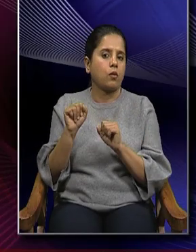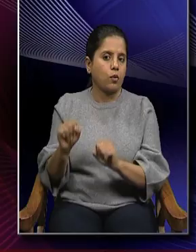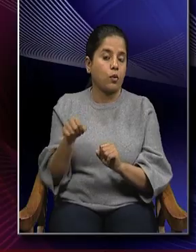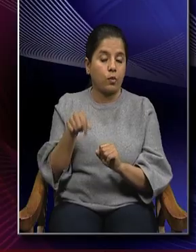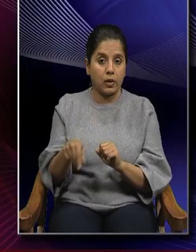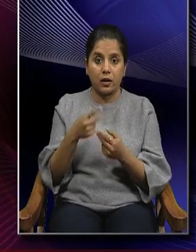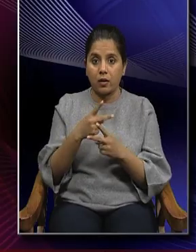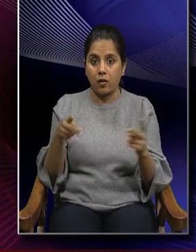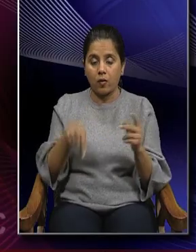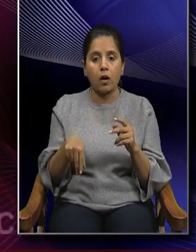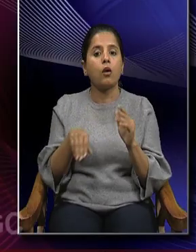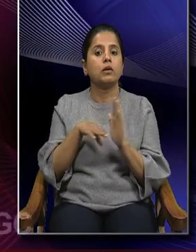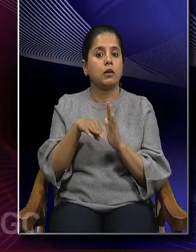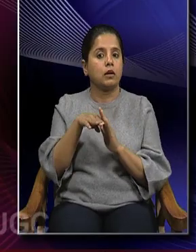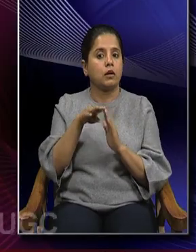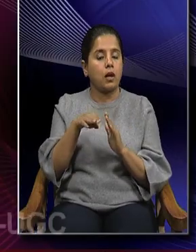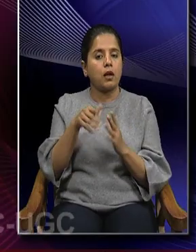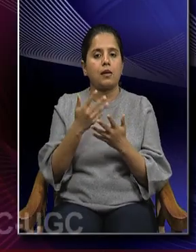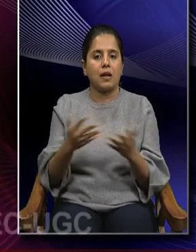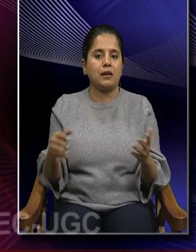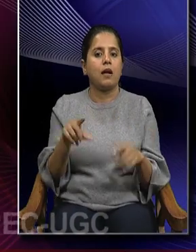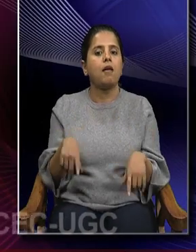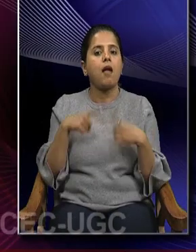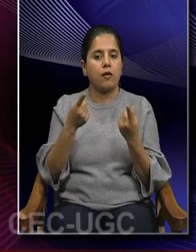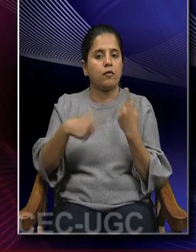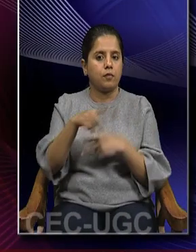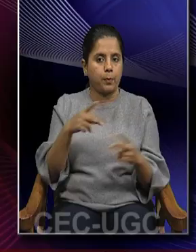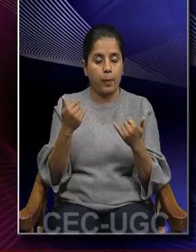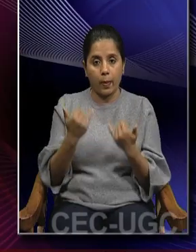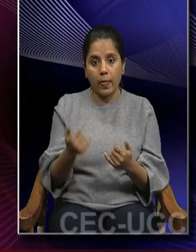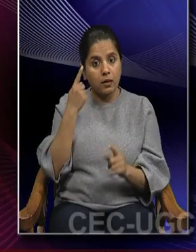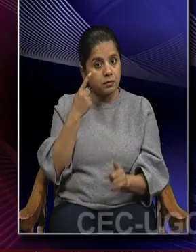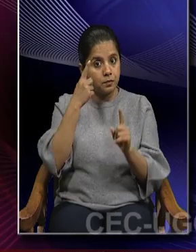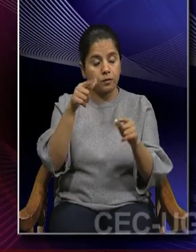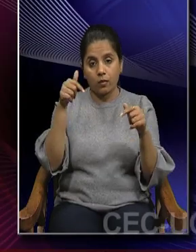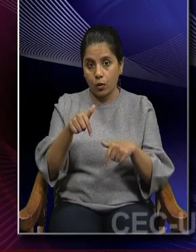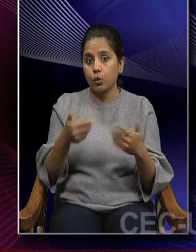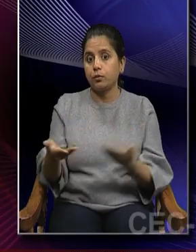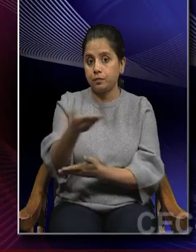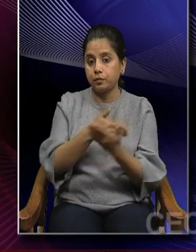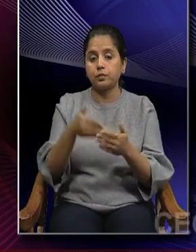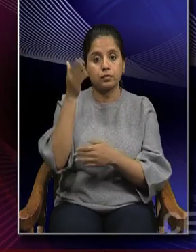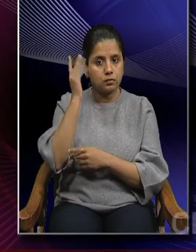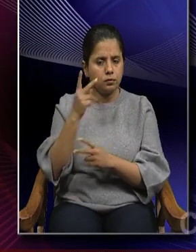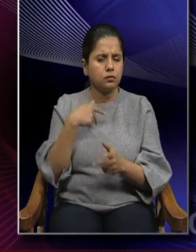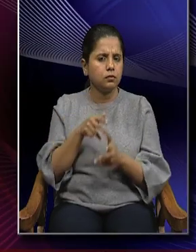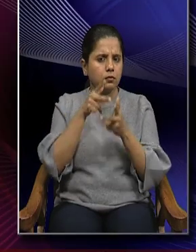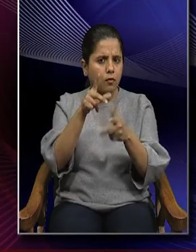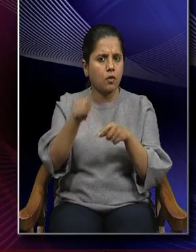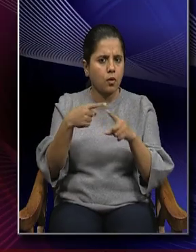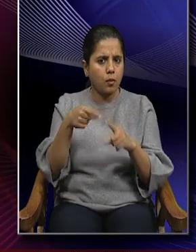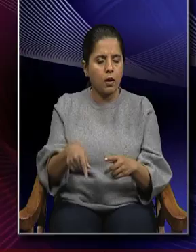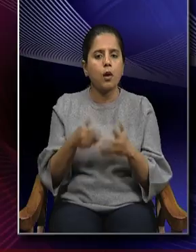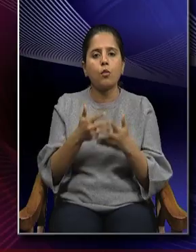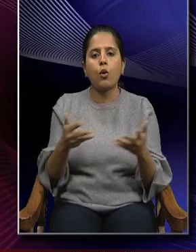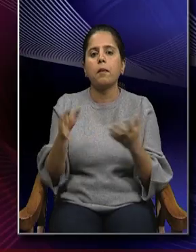to the different stages of product life cycle. So, with this as an agenda of today's lecture, let me tell you about the product